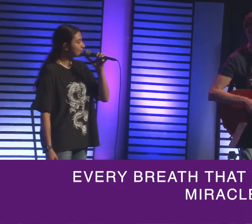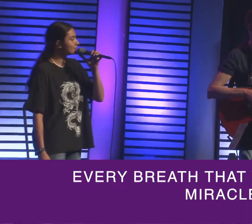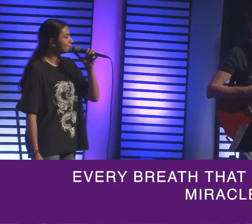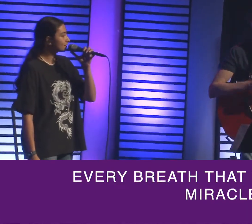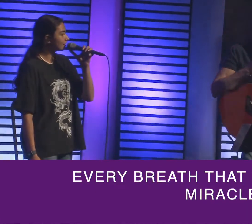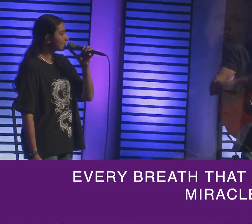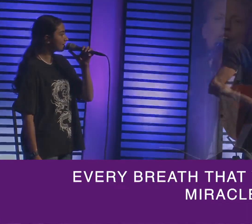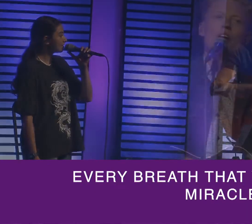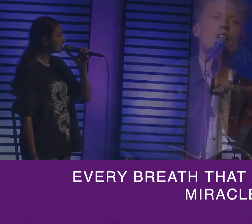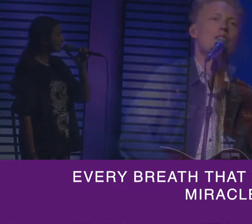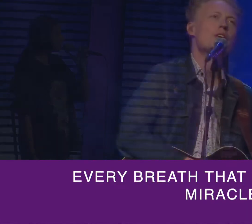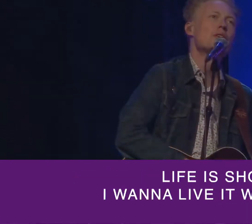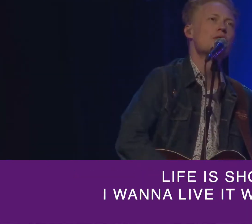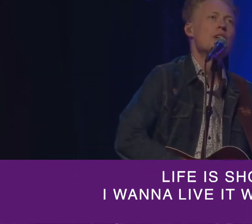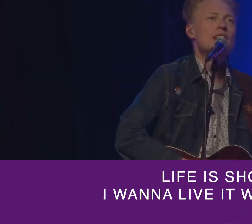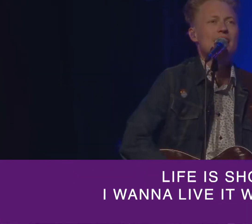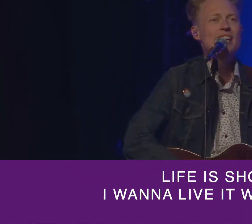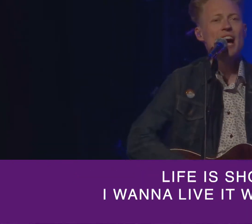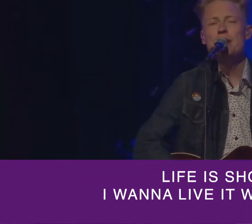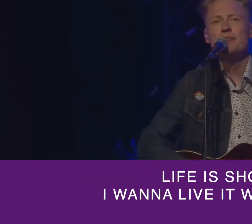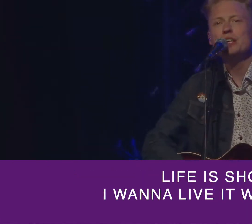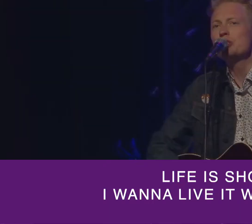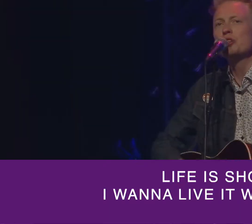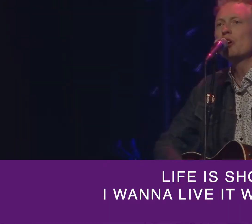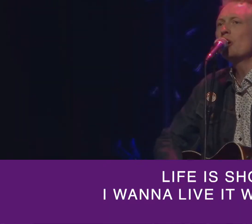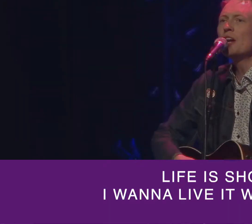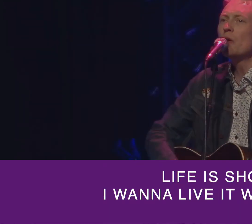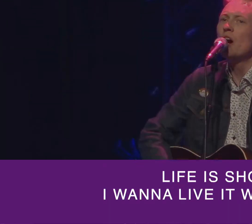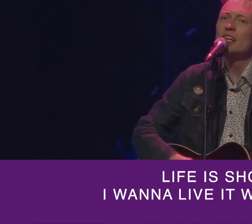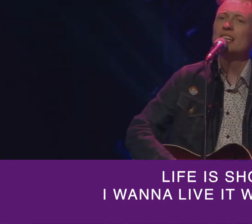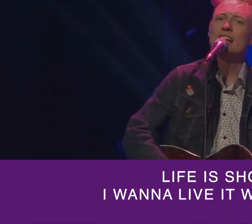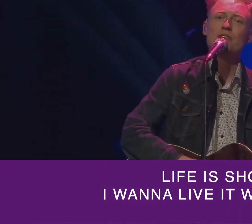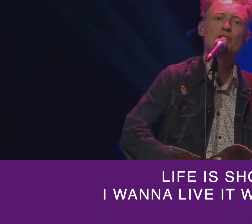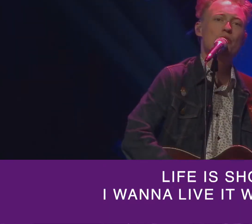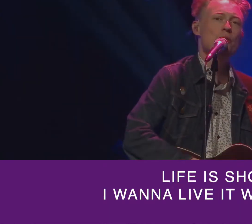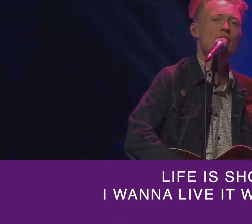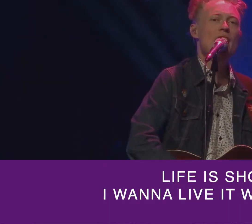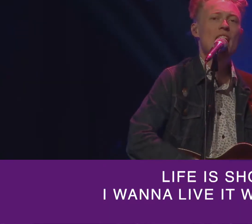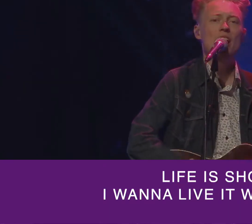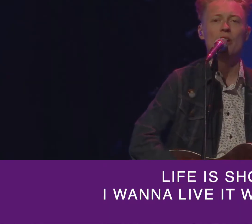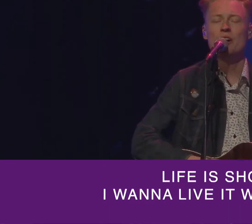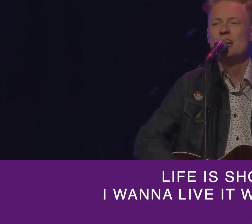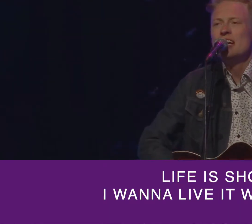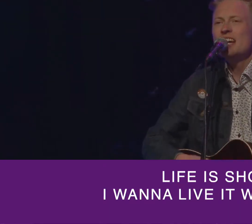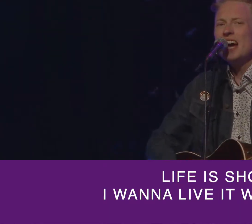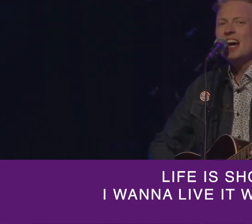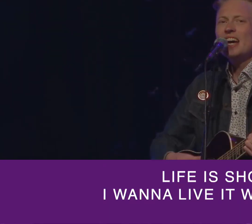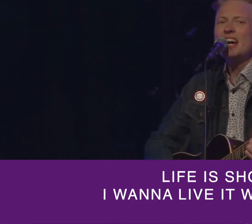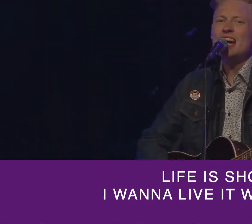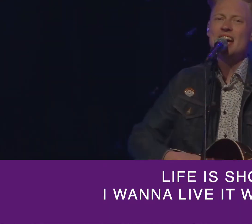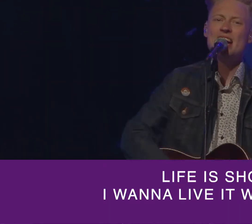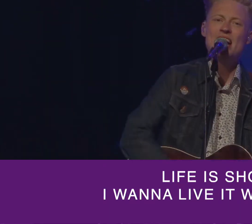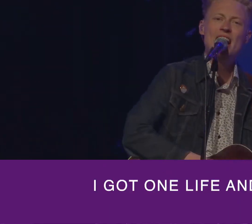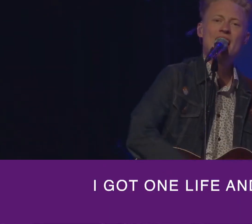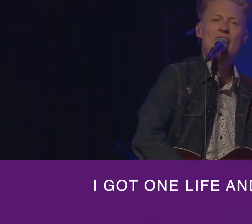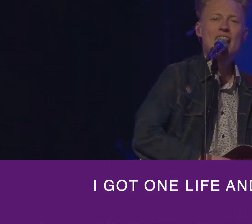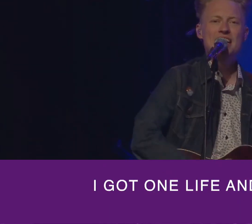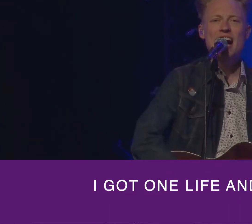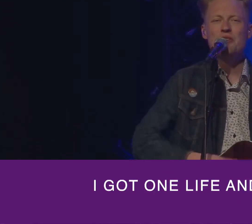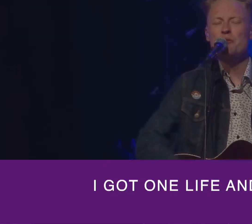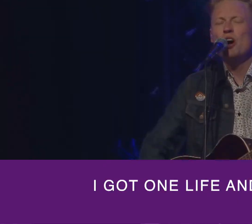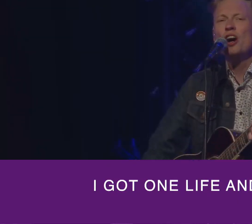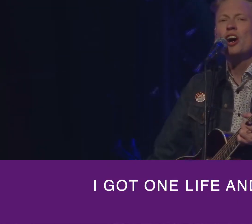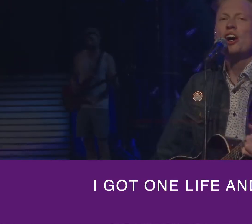is a miracle. Life is short, I wanna live it well. Yeah,